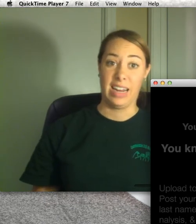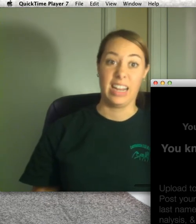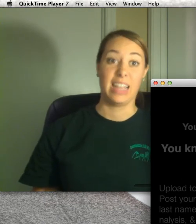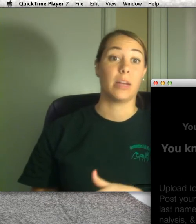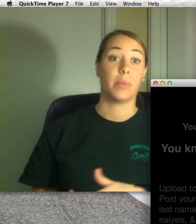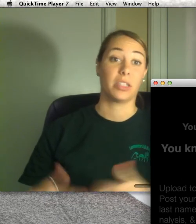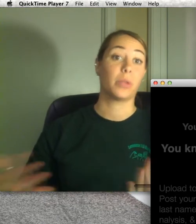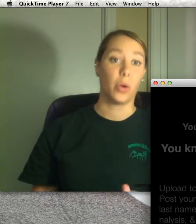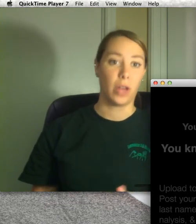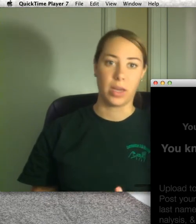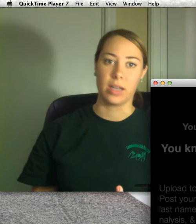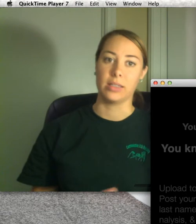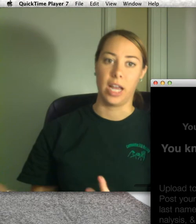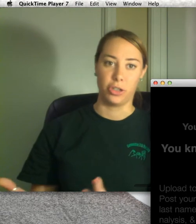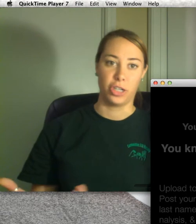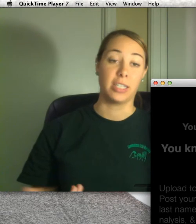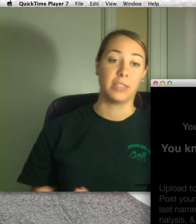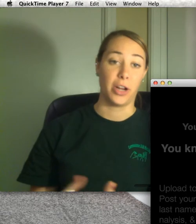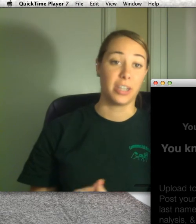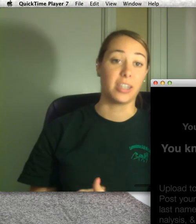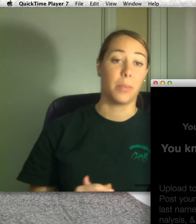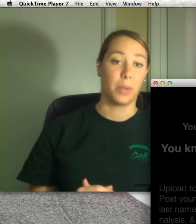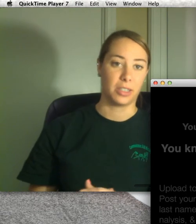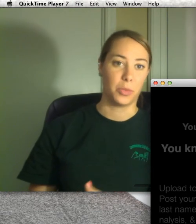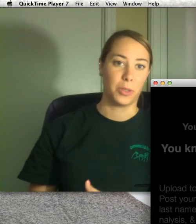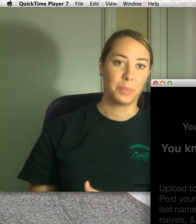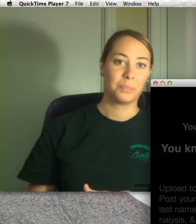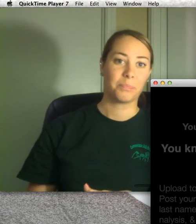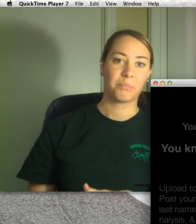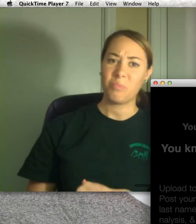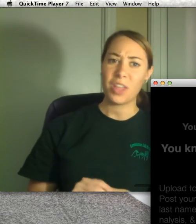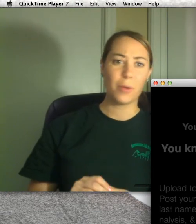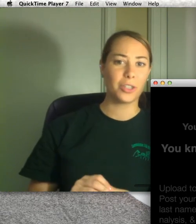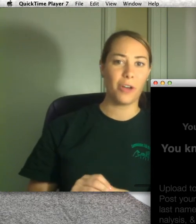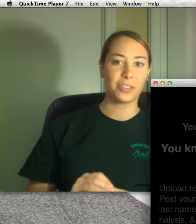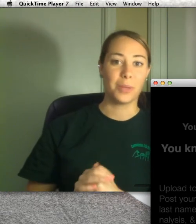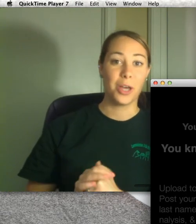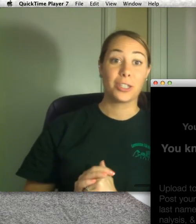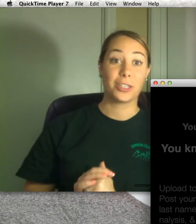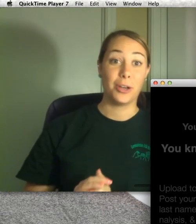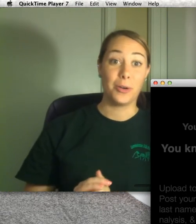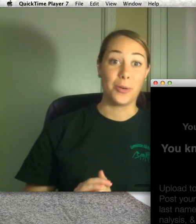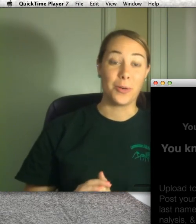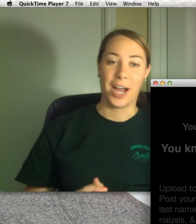and it ended up exploding because hydrogen is very combustible. It was awesome.